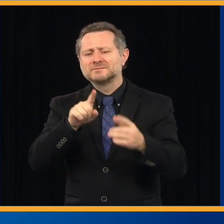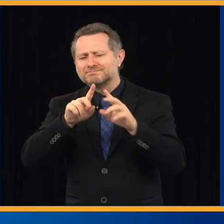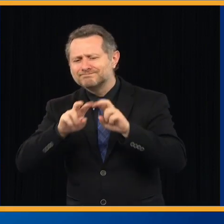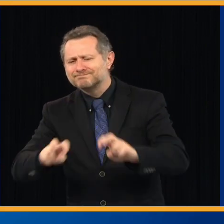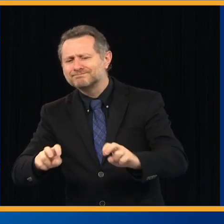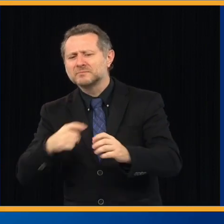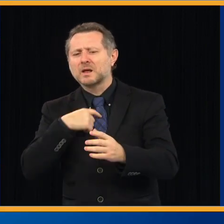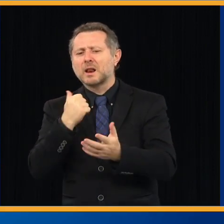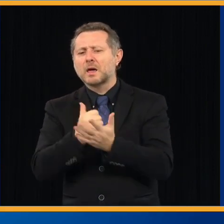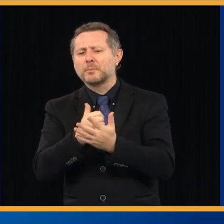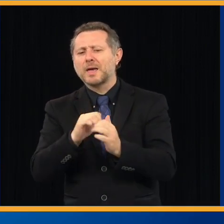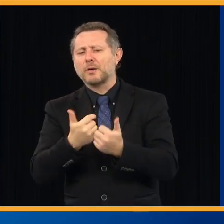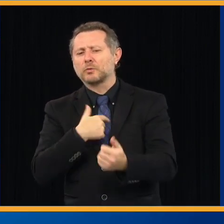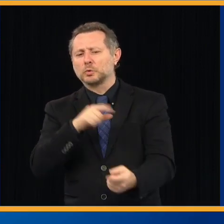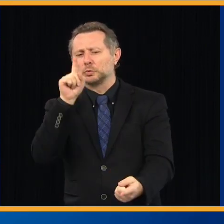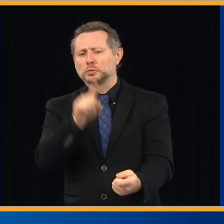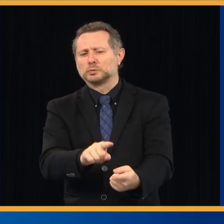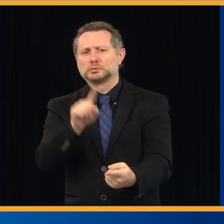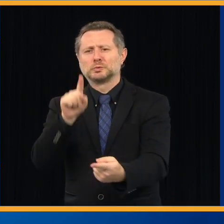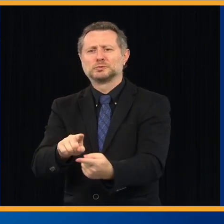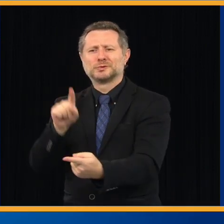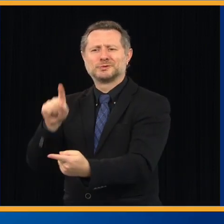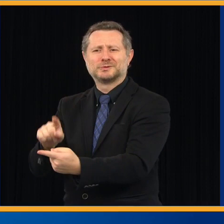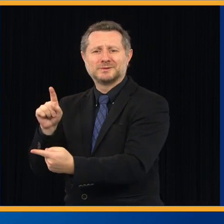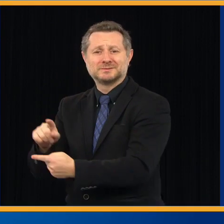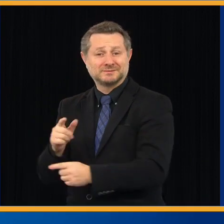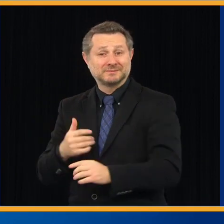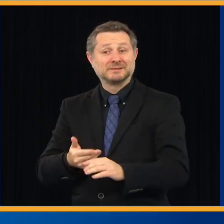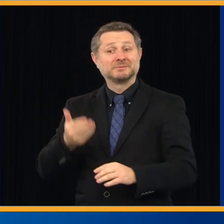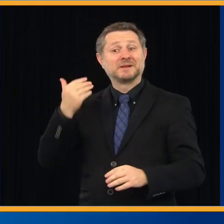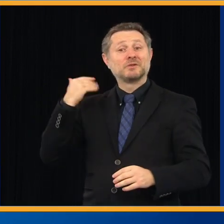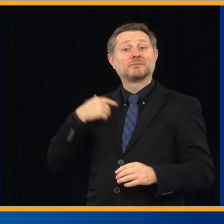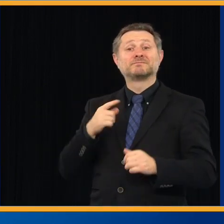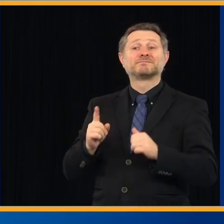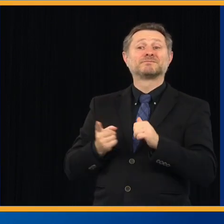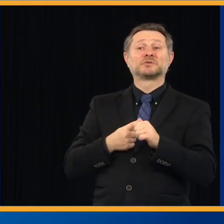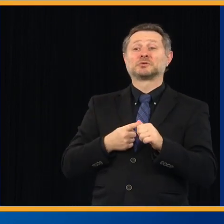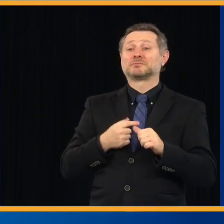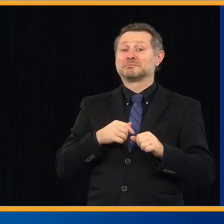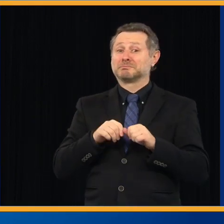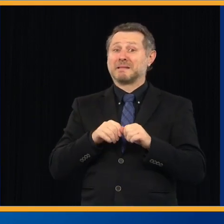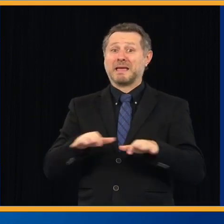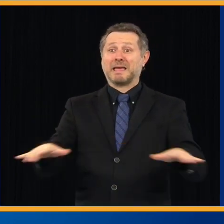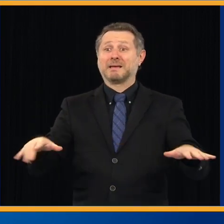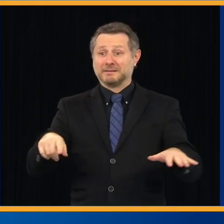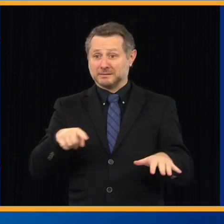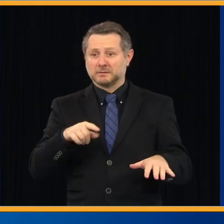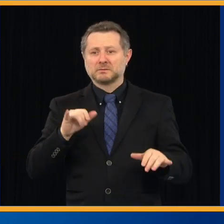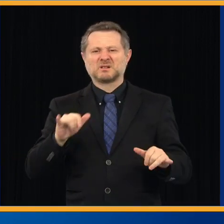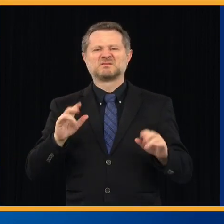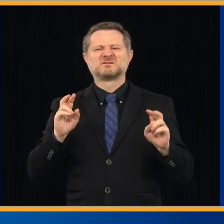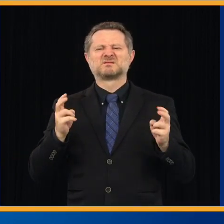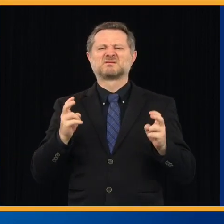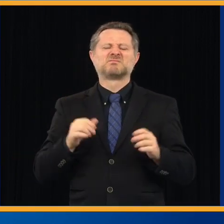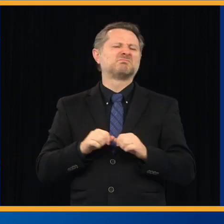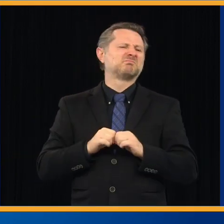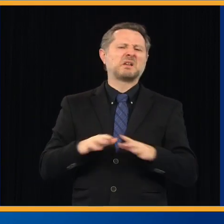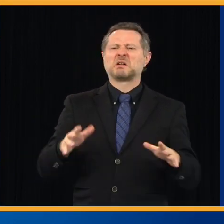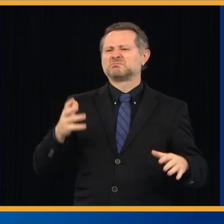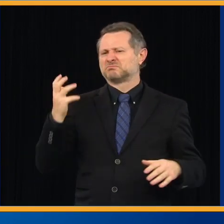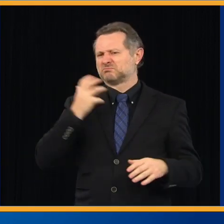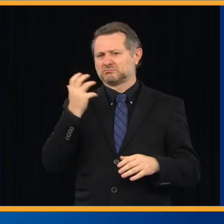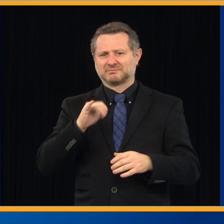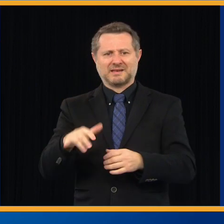remember, we had the first cluster in the nation, the first hotspot, even before they called